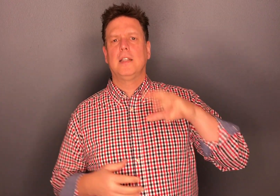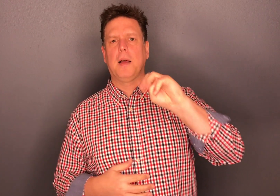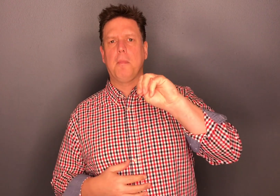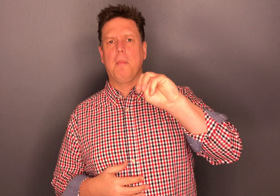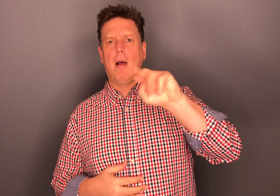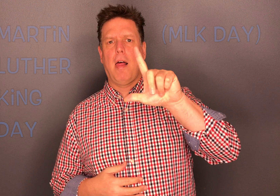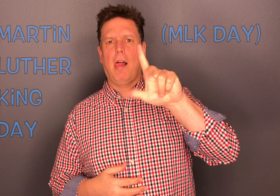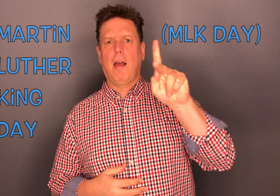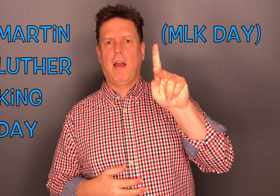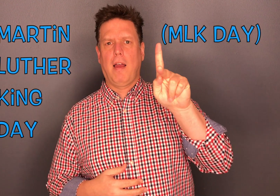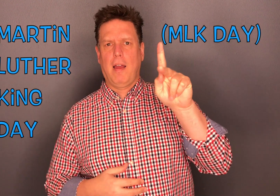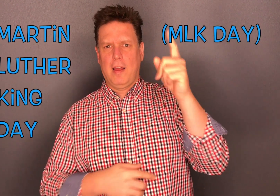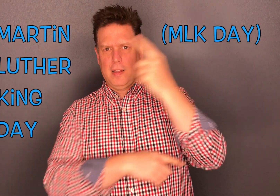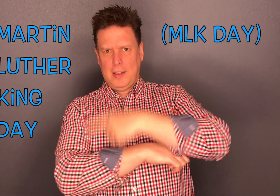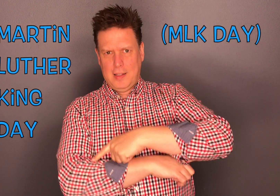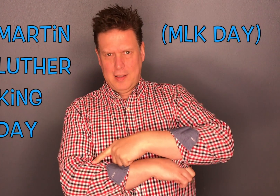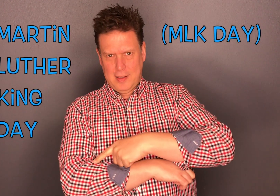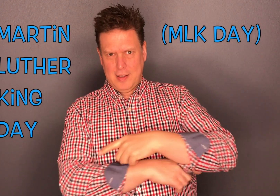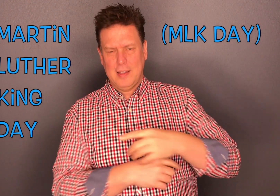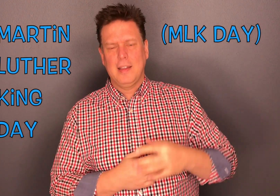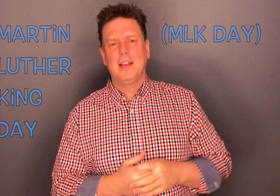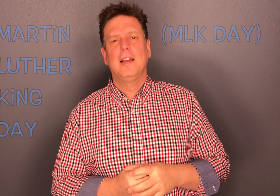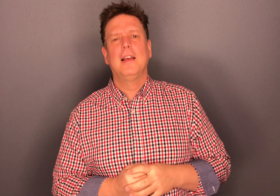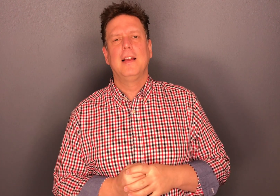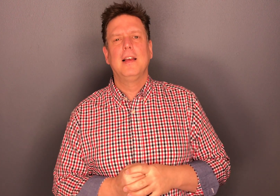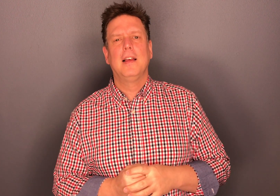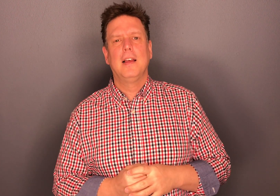Now, holidays. Martin Luther King Day.